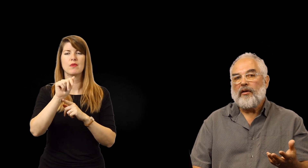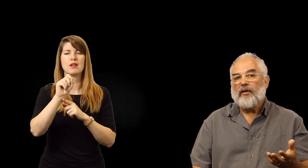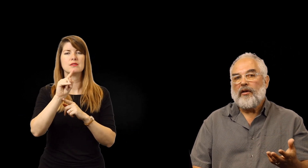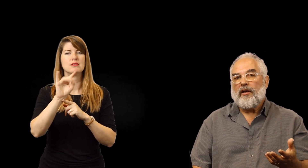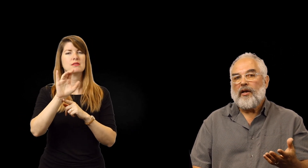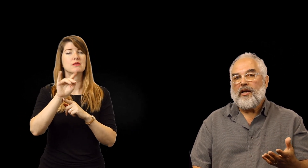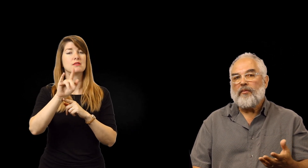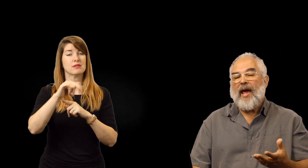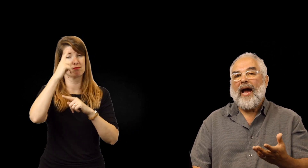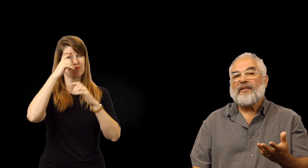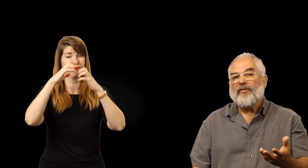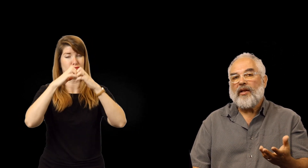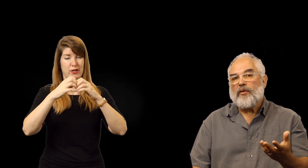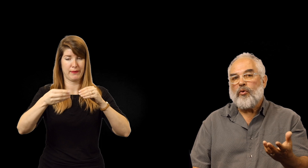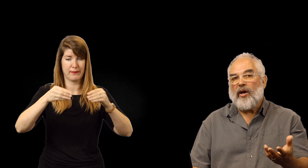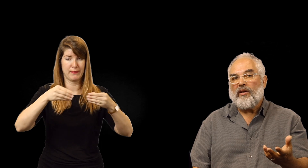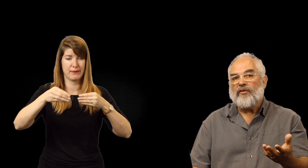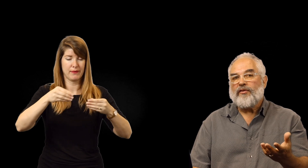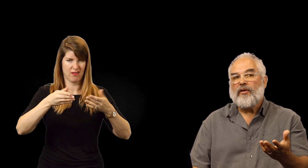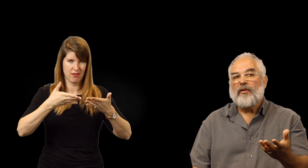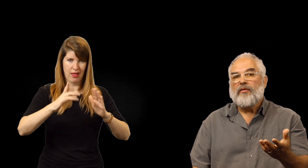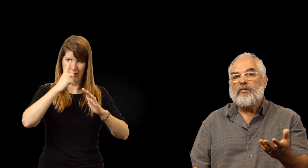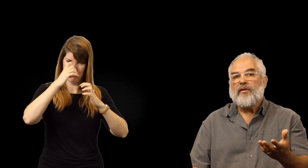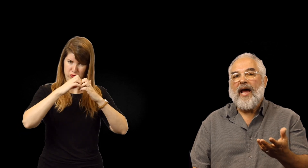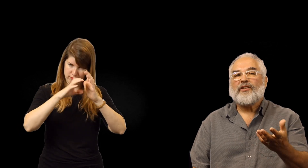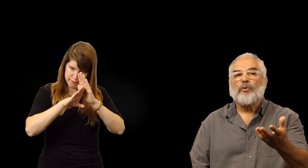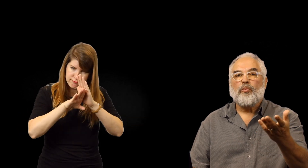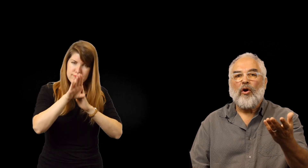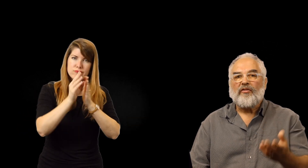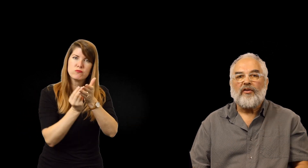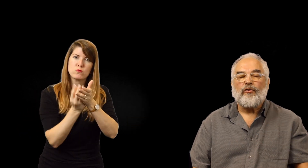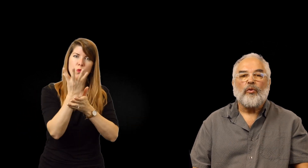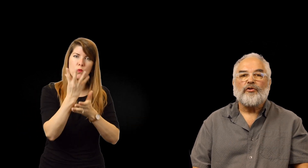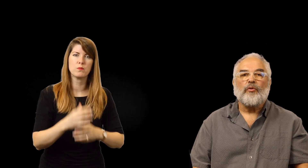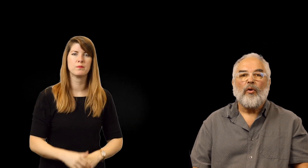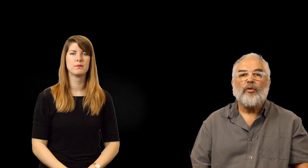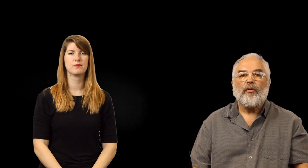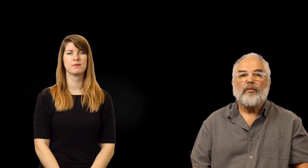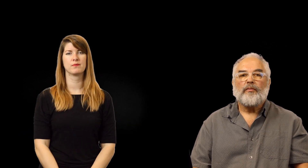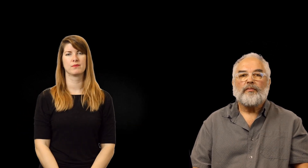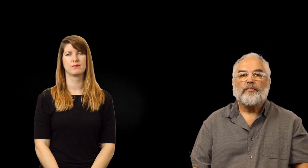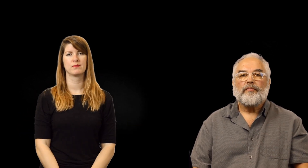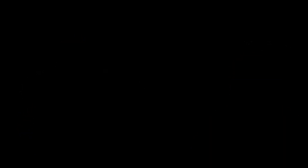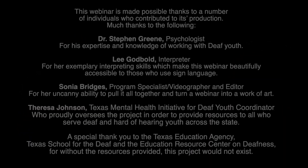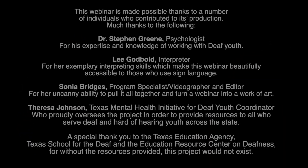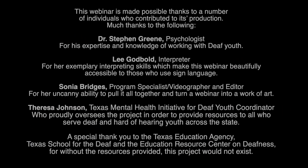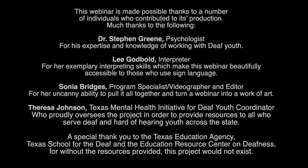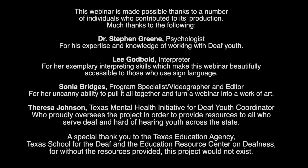neuroplasticity can activate the brain's natural process towards growth.